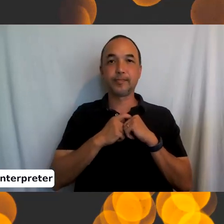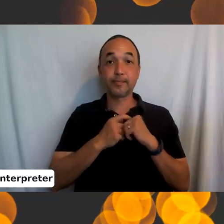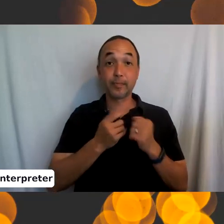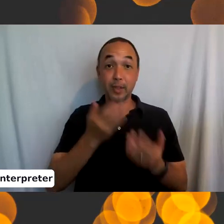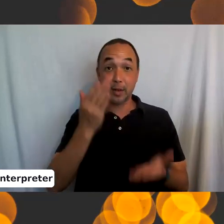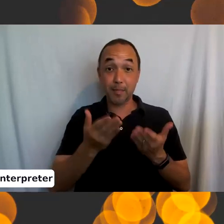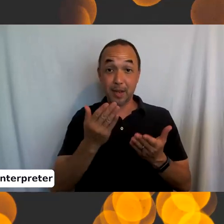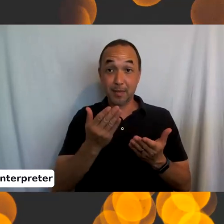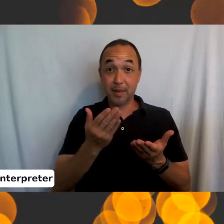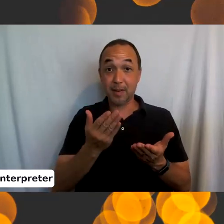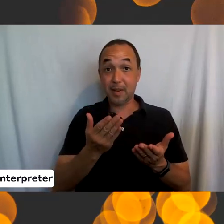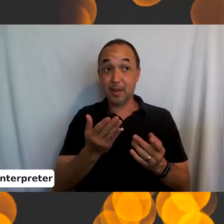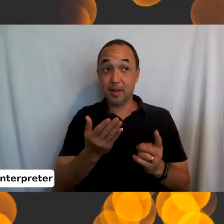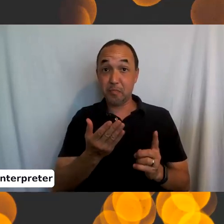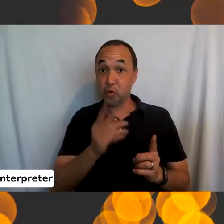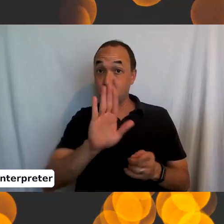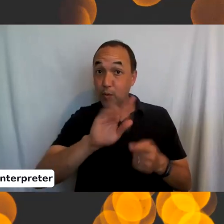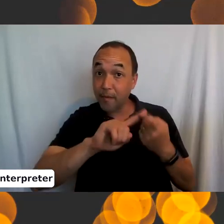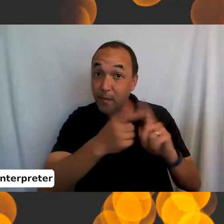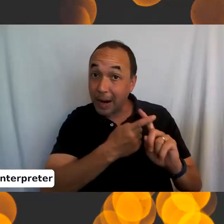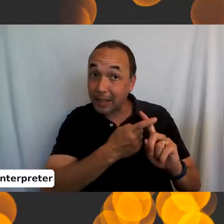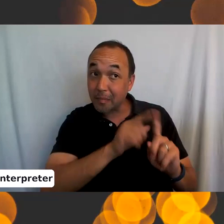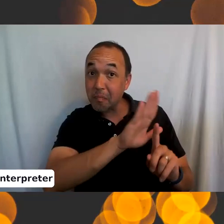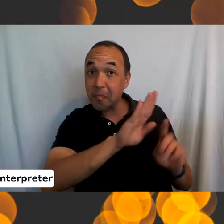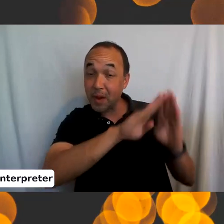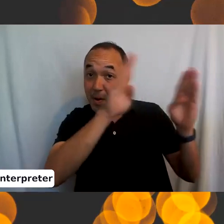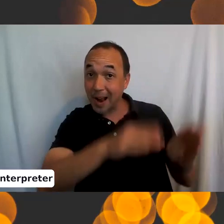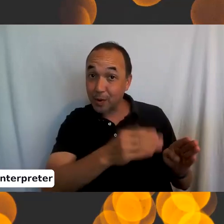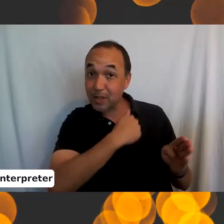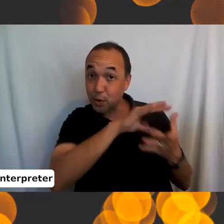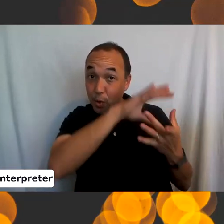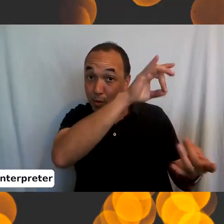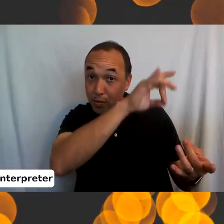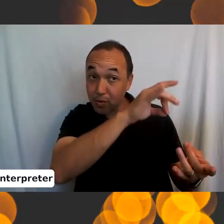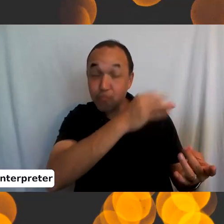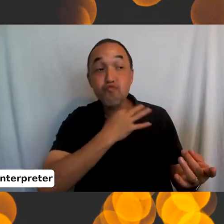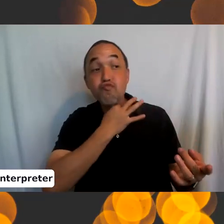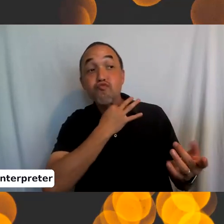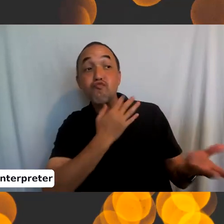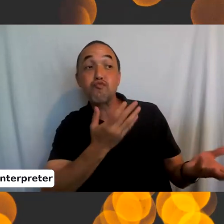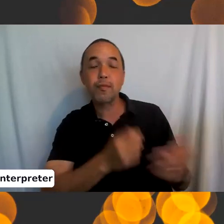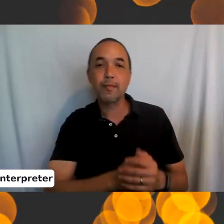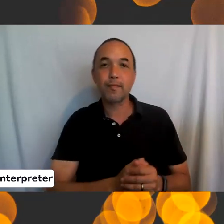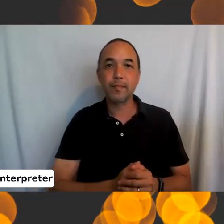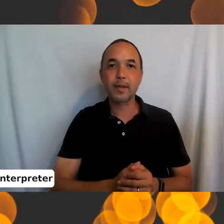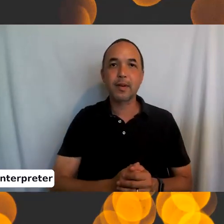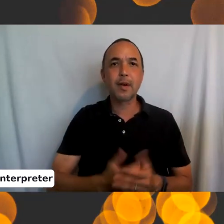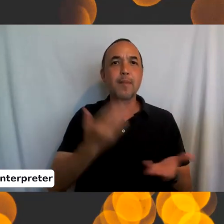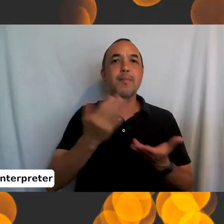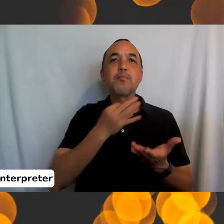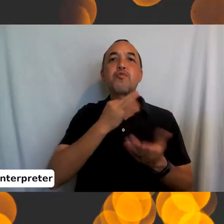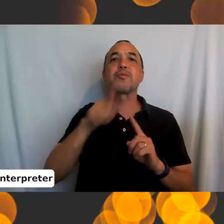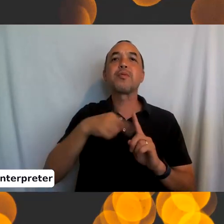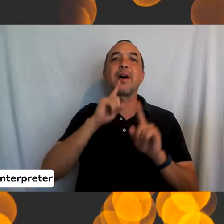Someone has a haunting and they're curious about it and want to know what it is. Maybe you're looking for answers regarding the